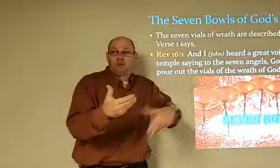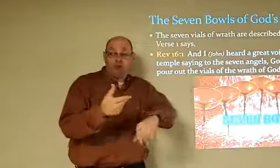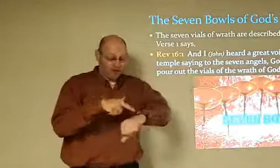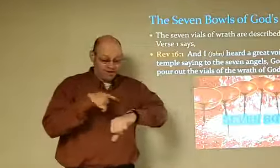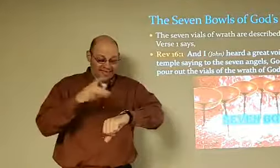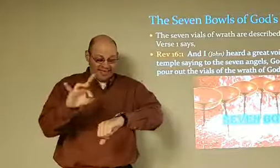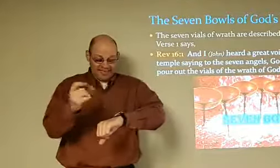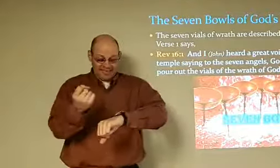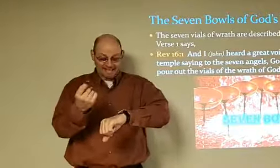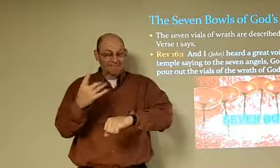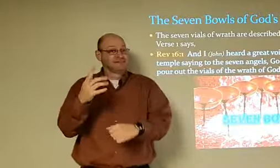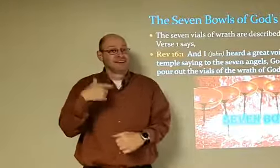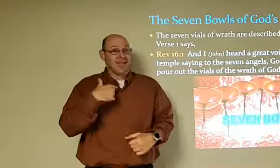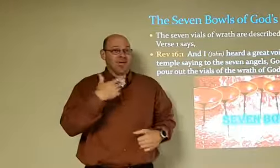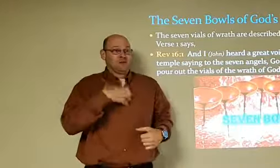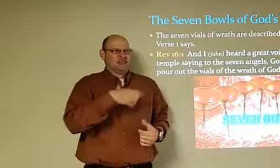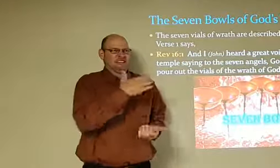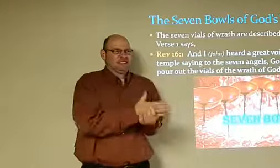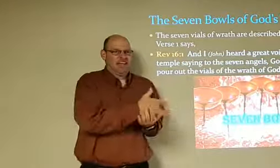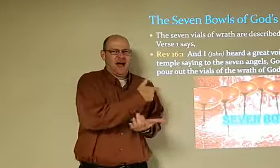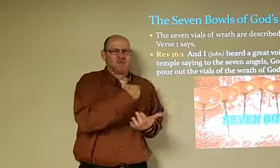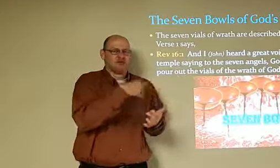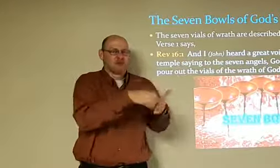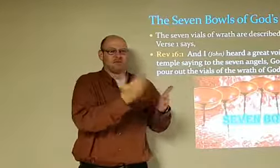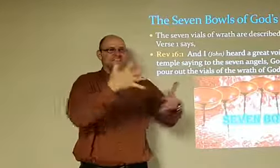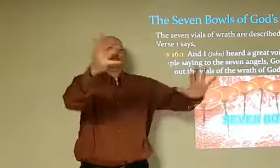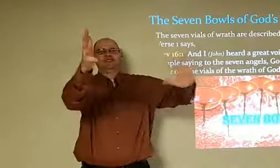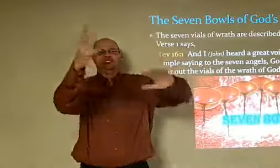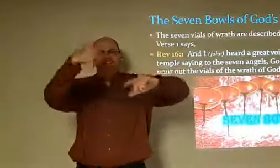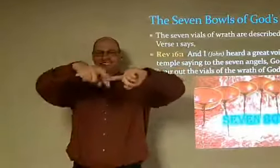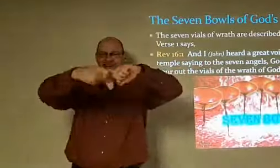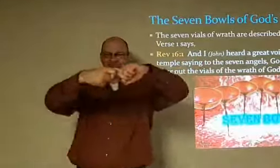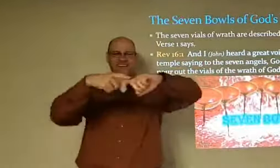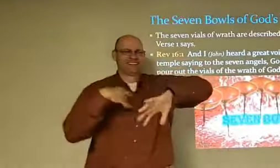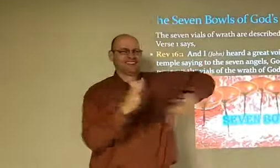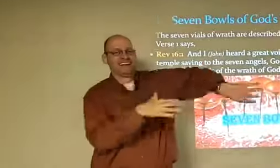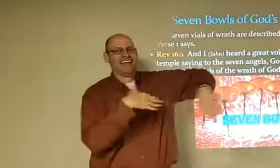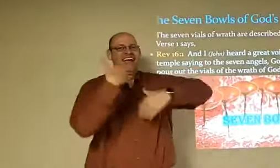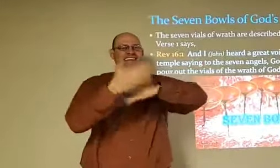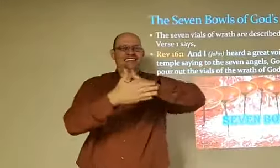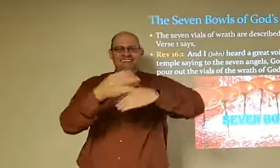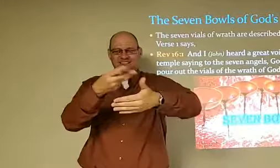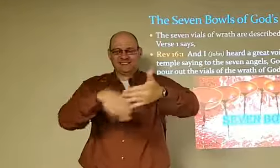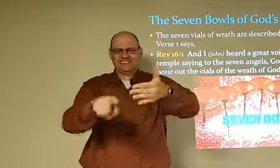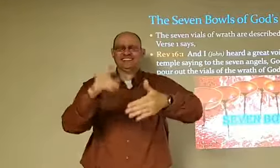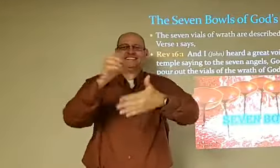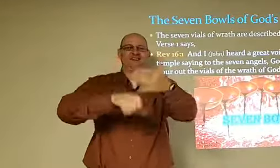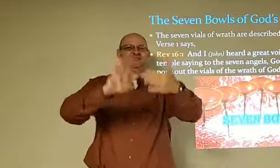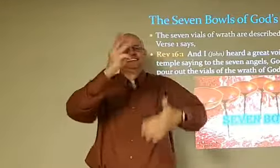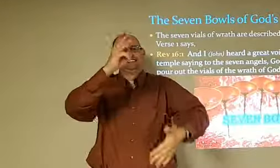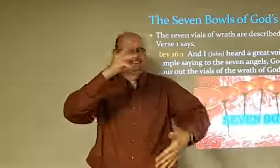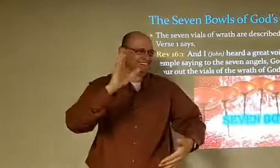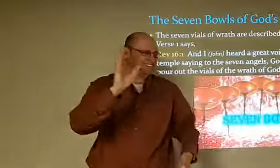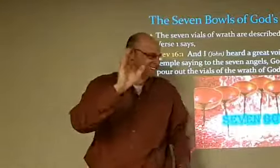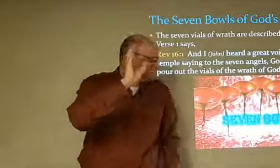Let's keep going. It's 8:11. I thought I had to stop, but no. We're going to keep going. Chapter 16 we're going